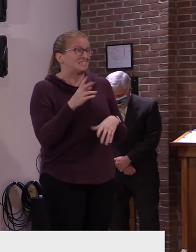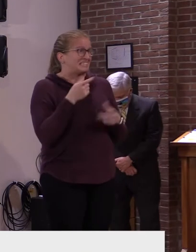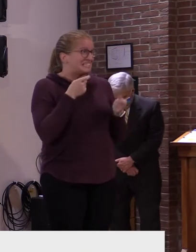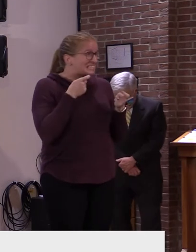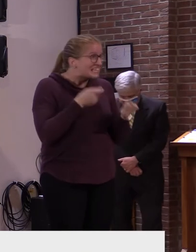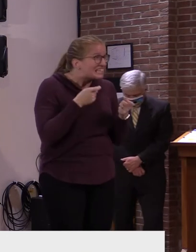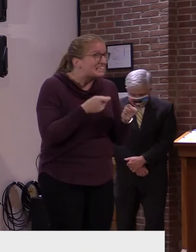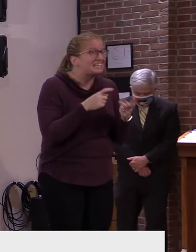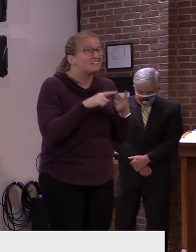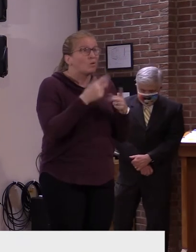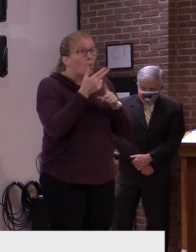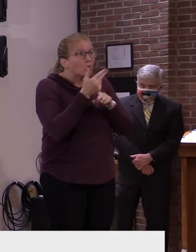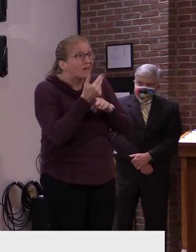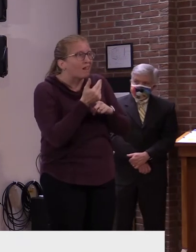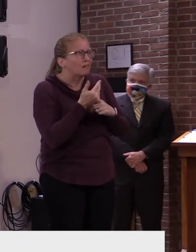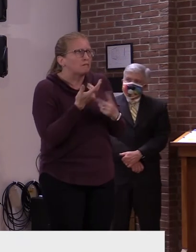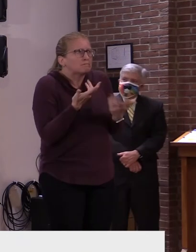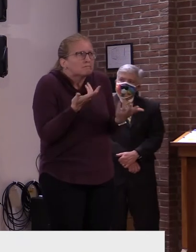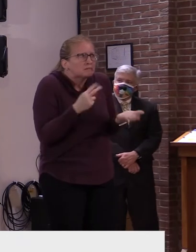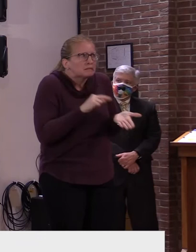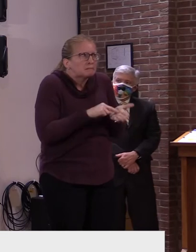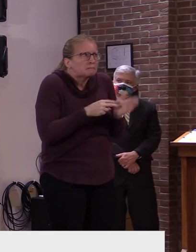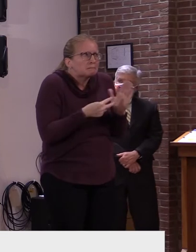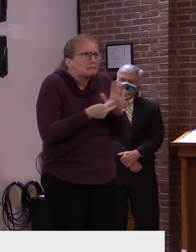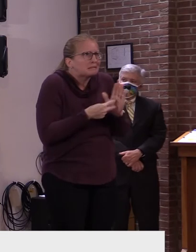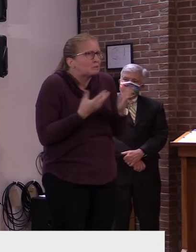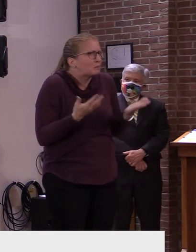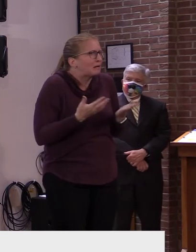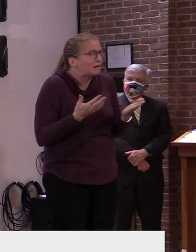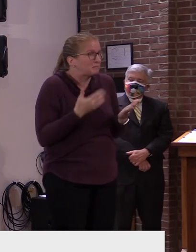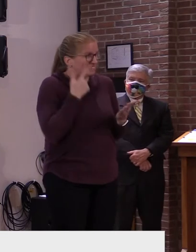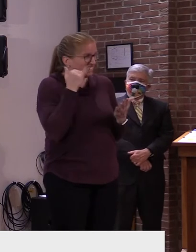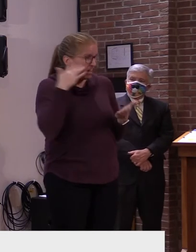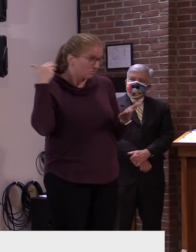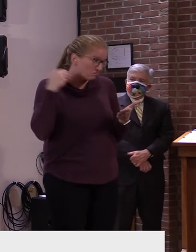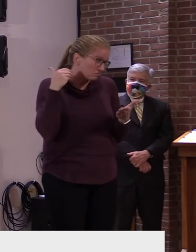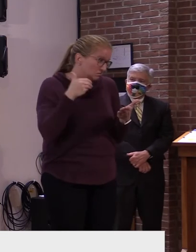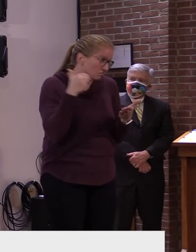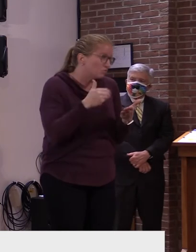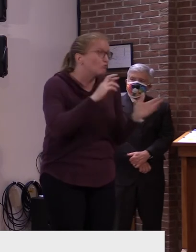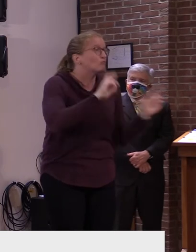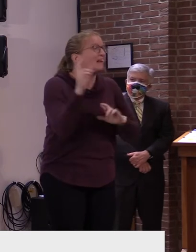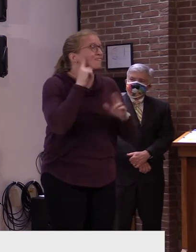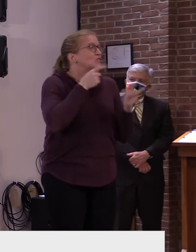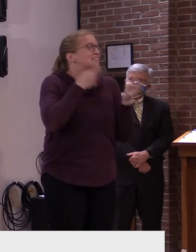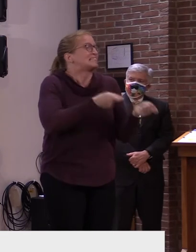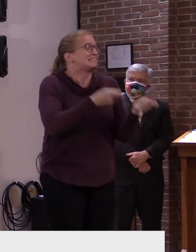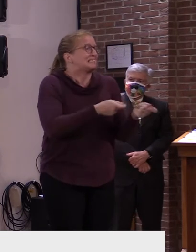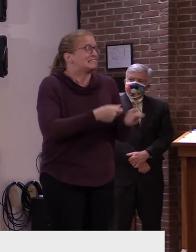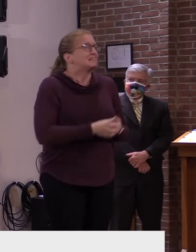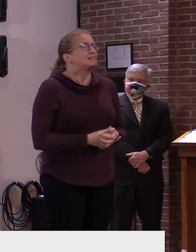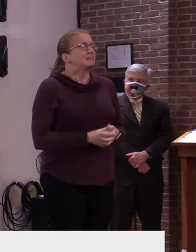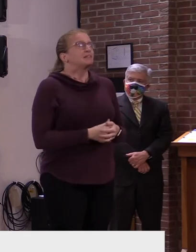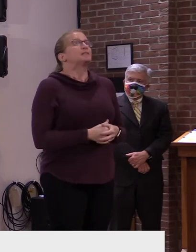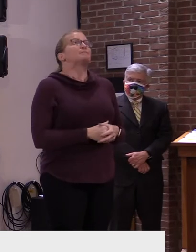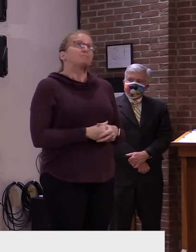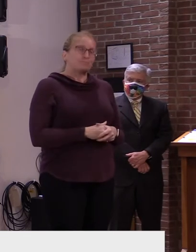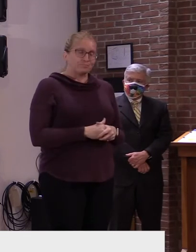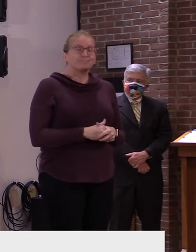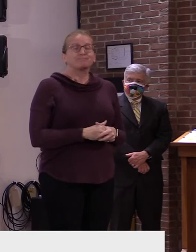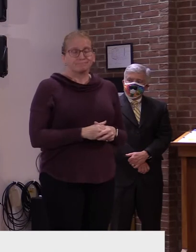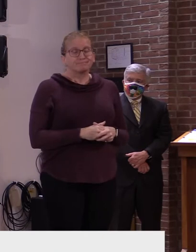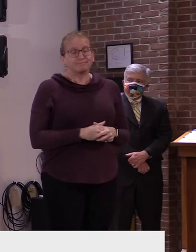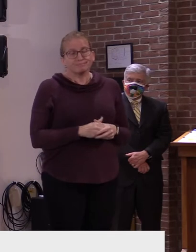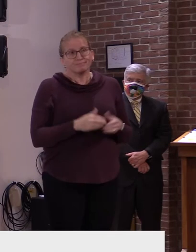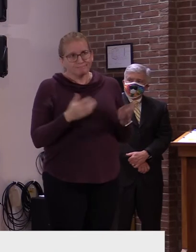critical time where we're getting into the season yeah again it it may be critical in some respects and